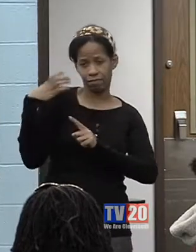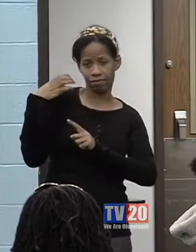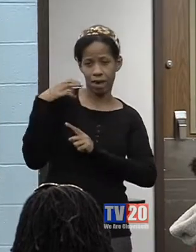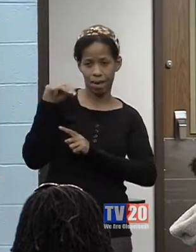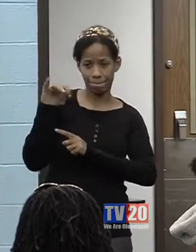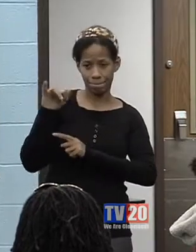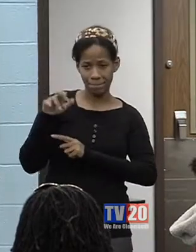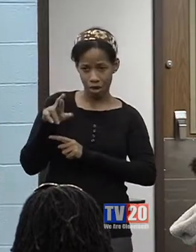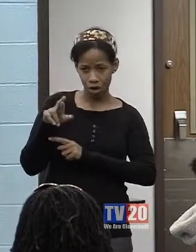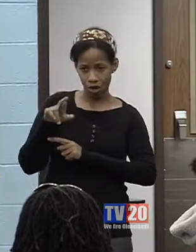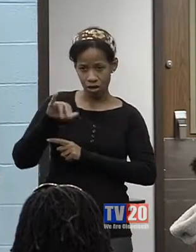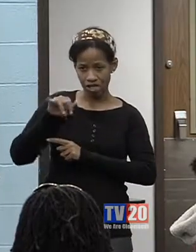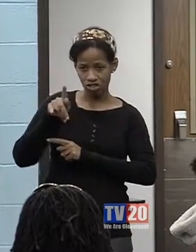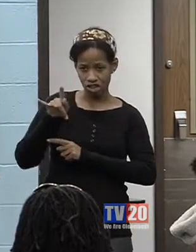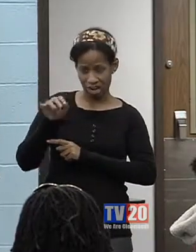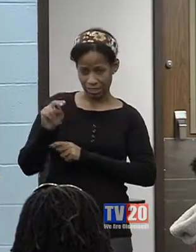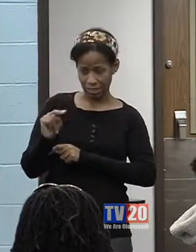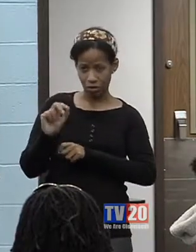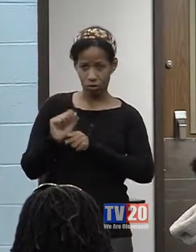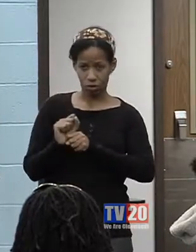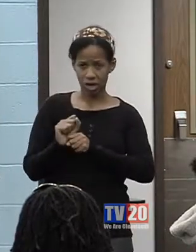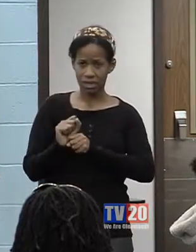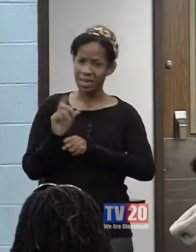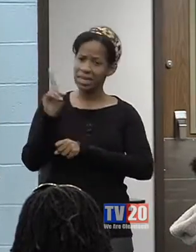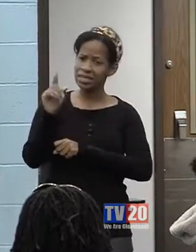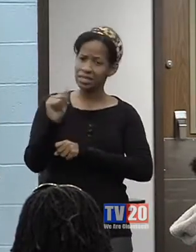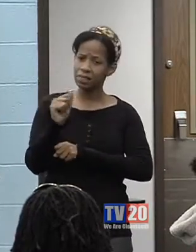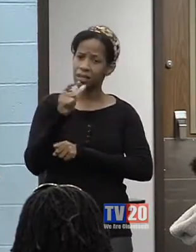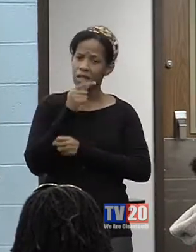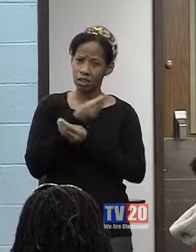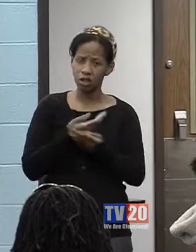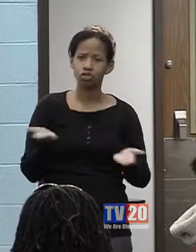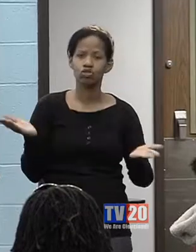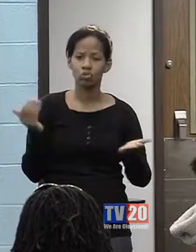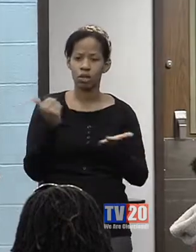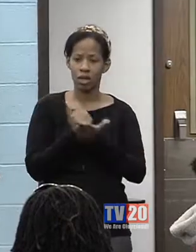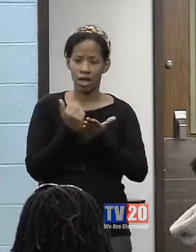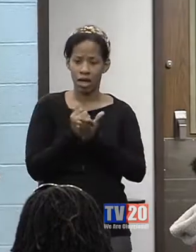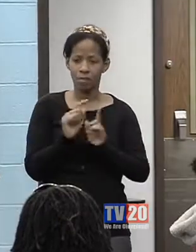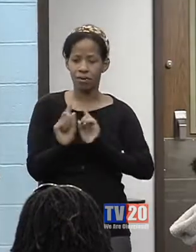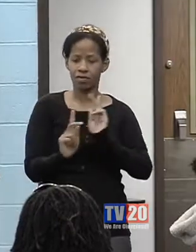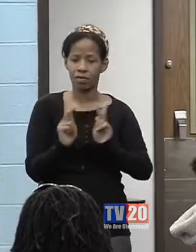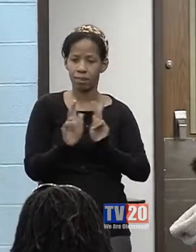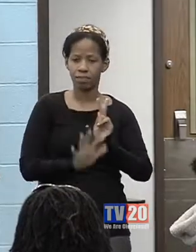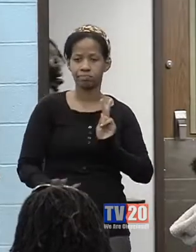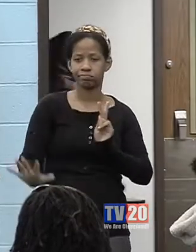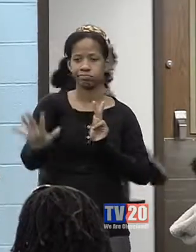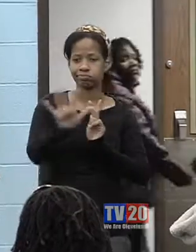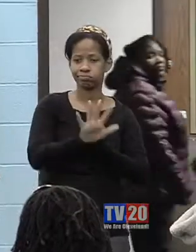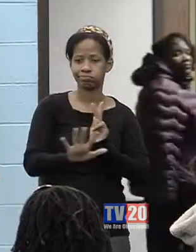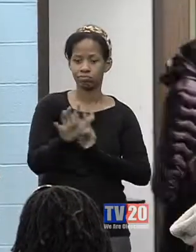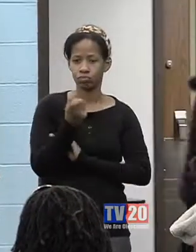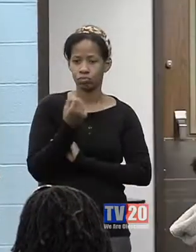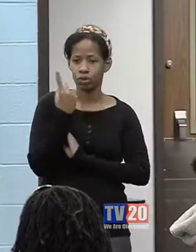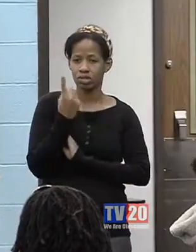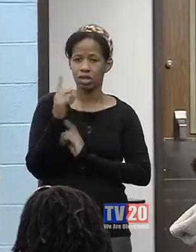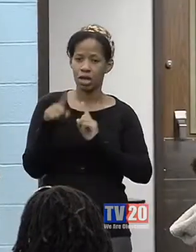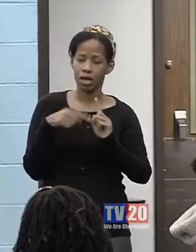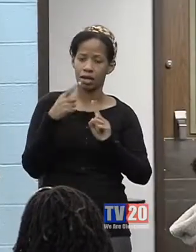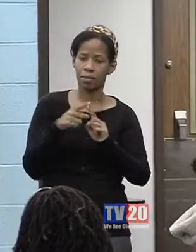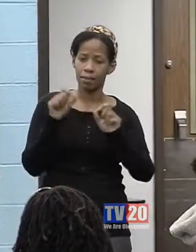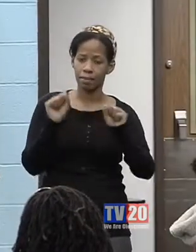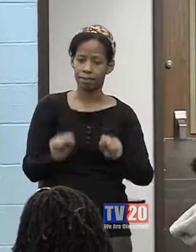to legislate disability awareness luncheon so that it could, would help out other council members to understand about